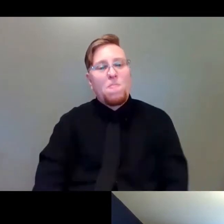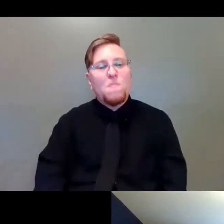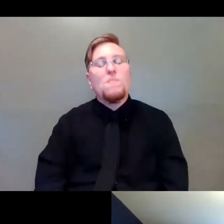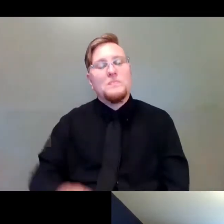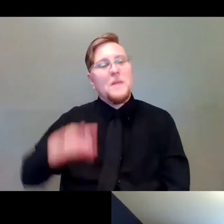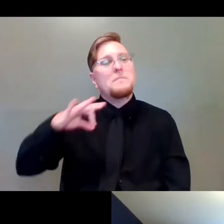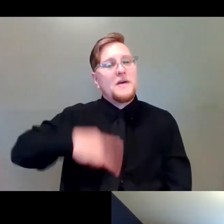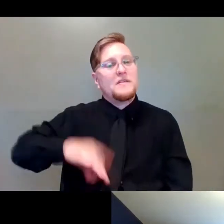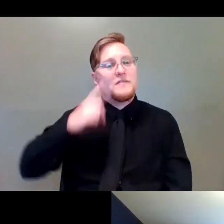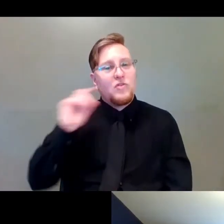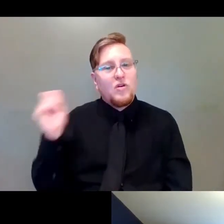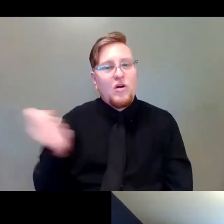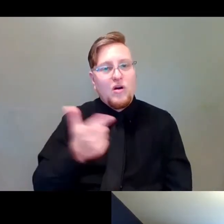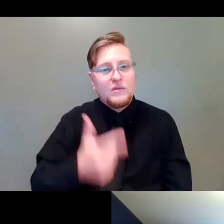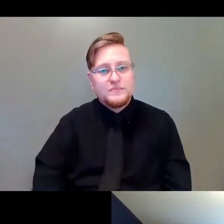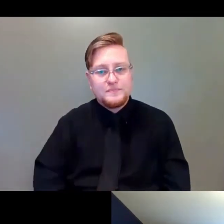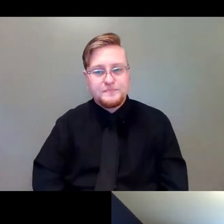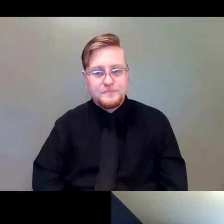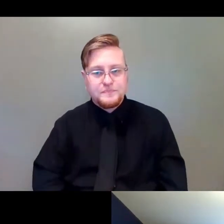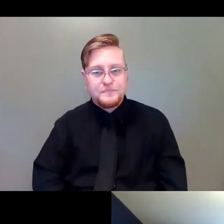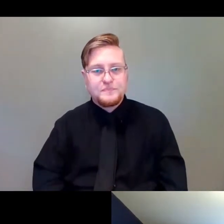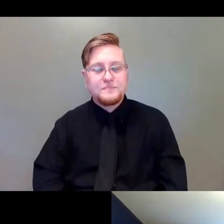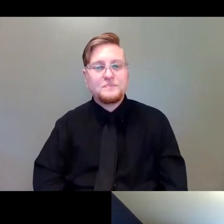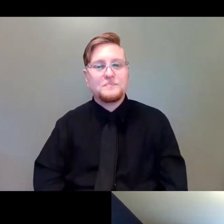And kind of speaking to that, just wondering